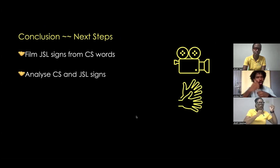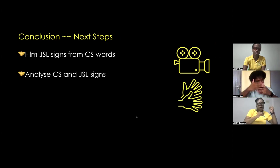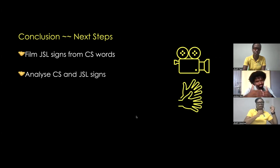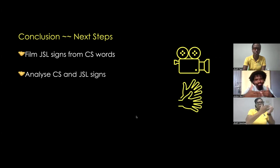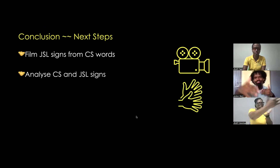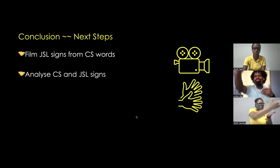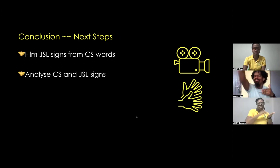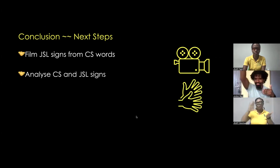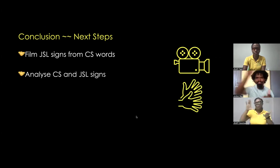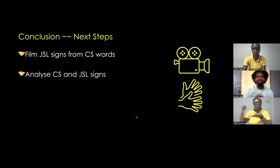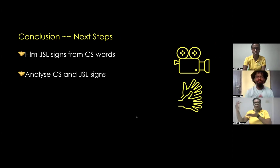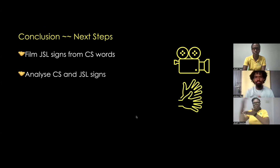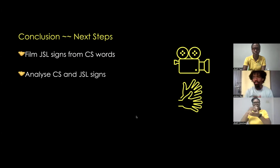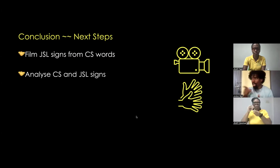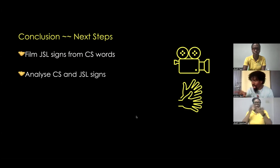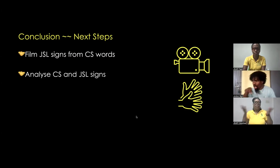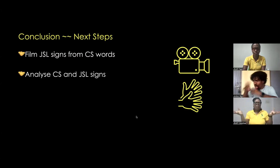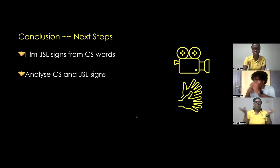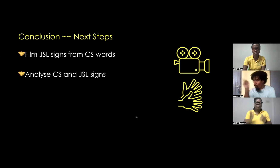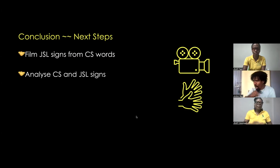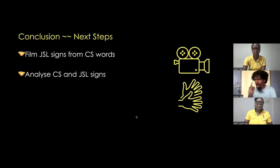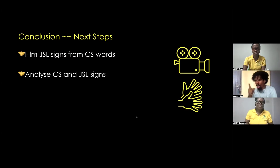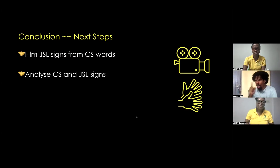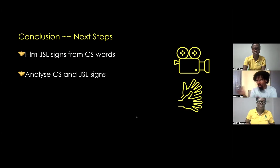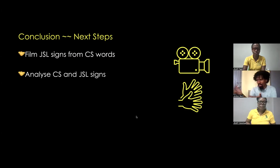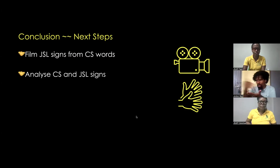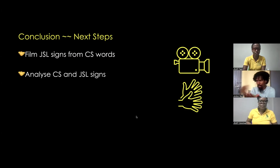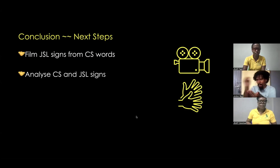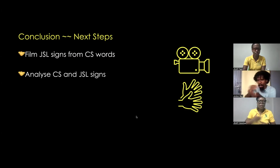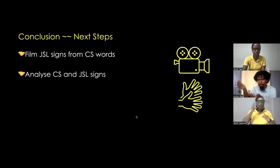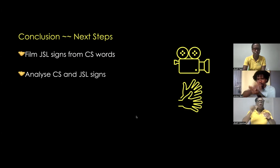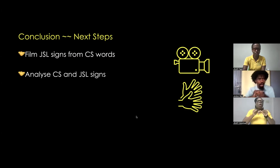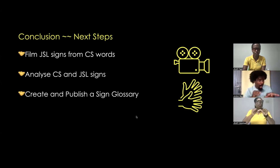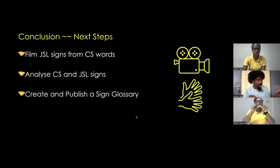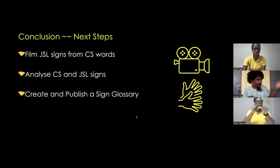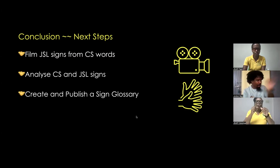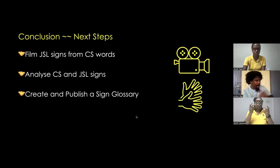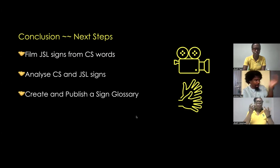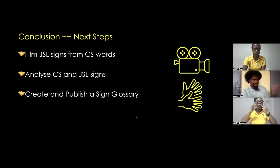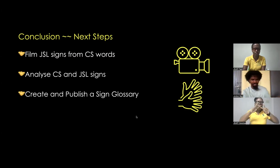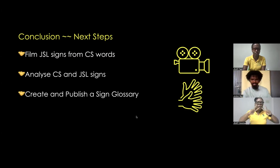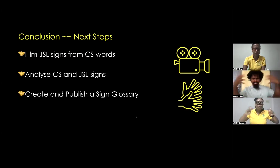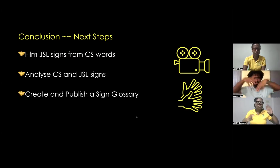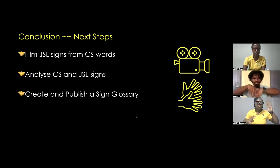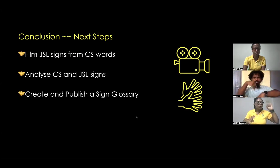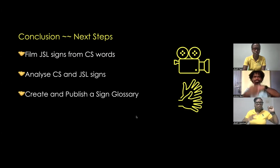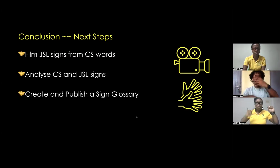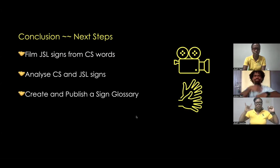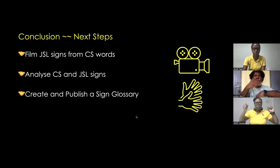running smoothly moving forward, and we'll collect more data from Countryside as well as Jamaican. So we'll continue to do